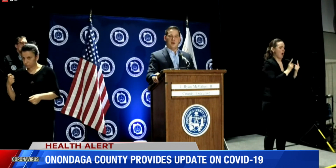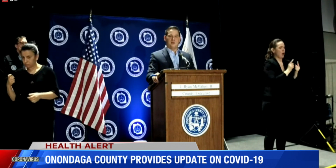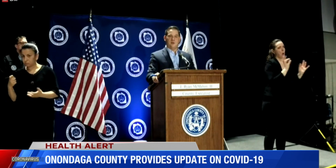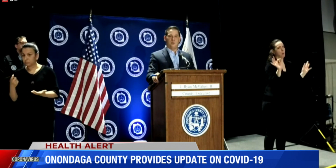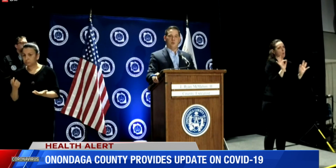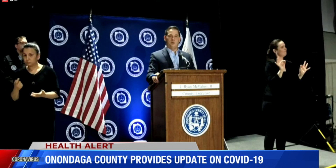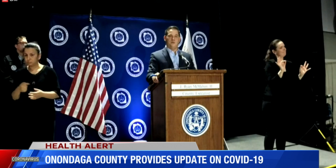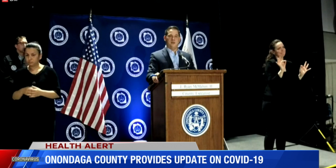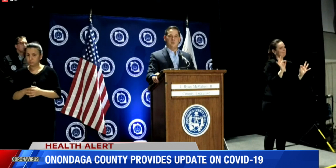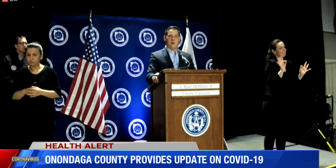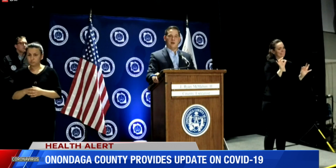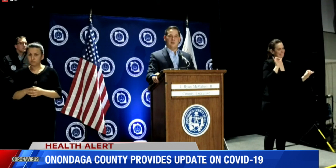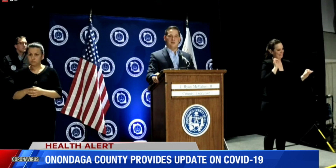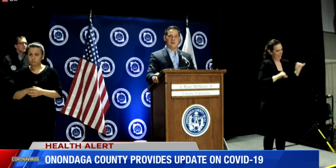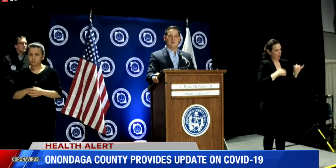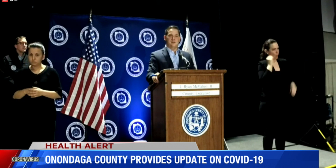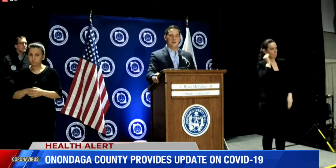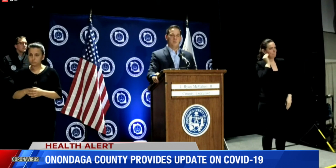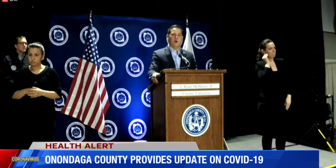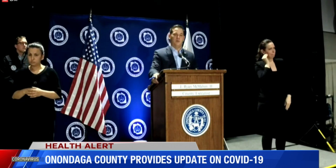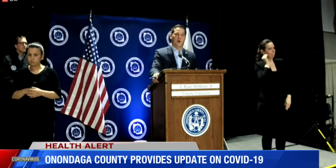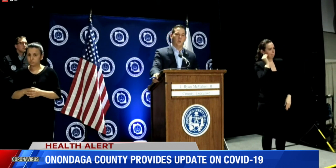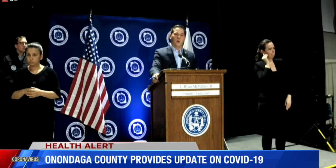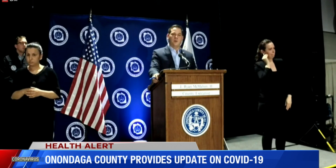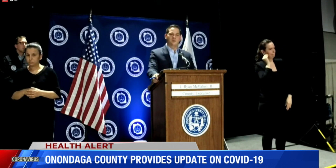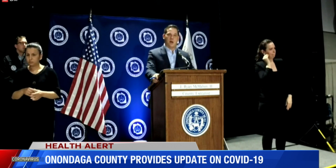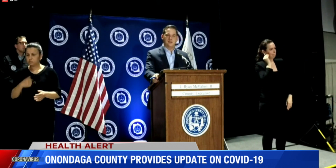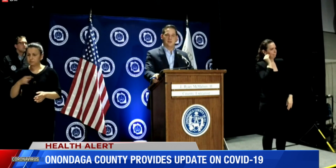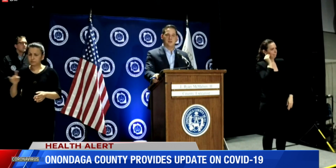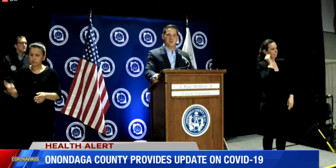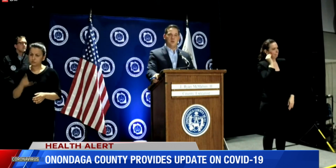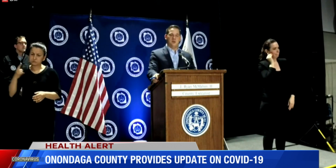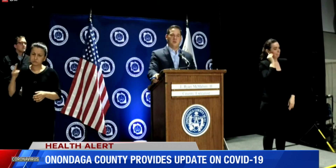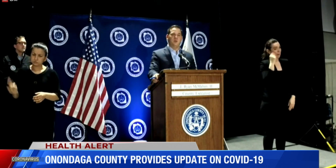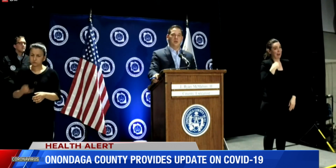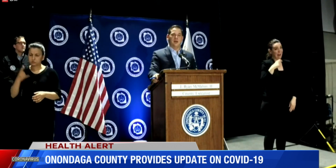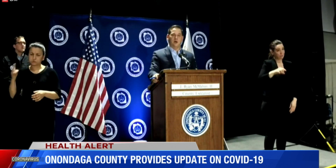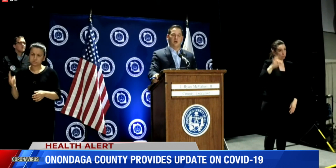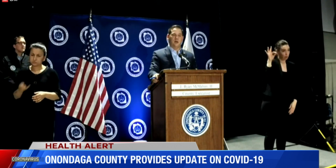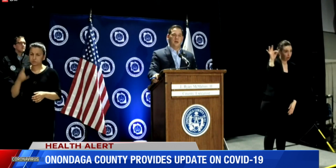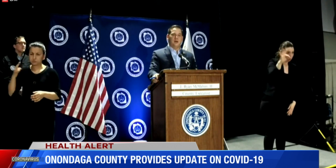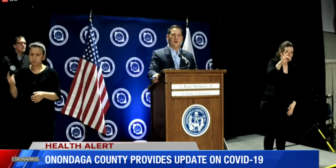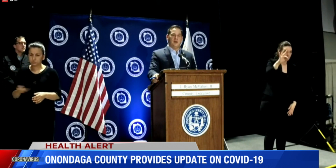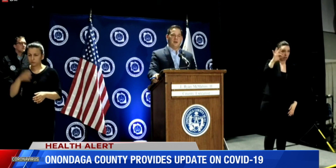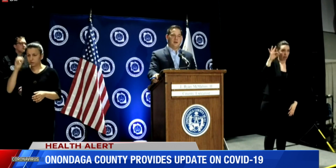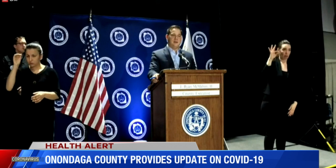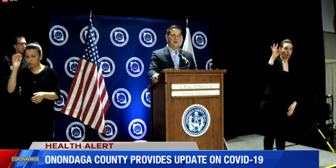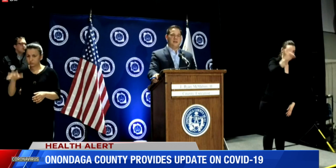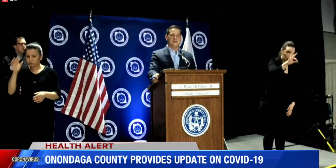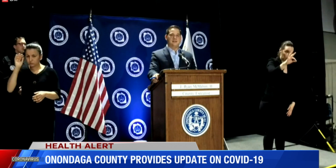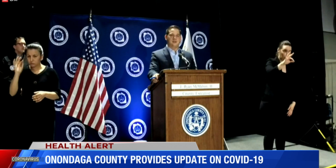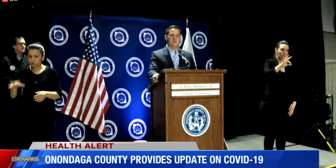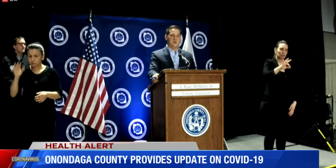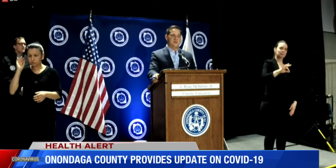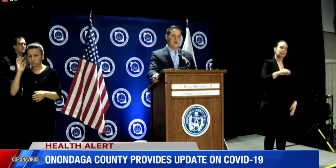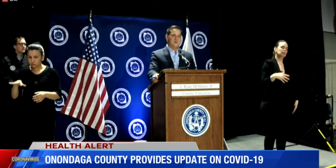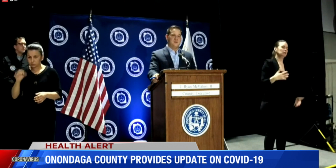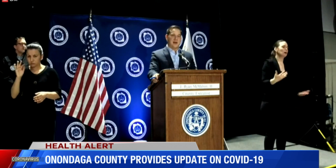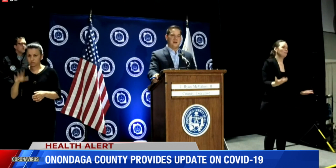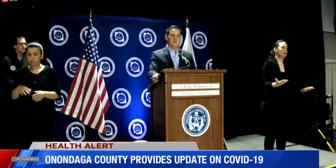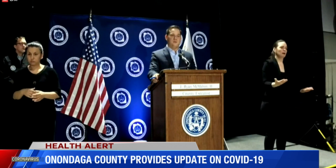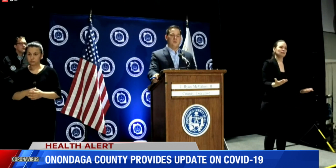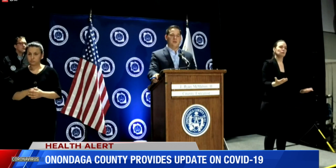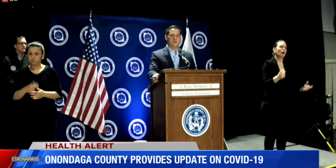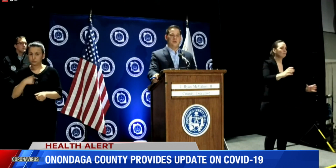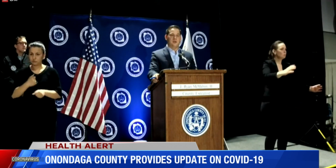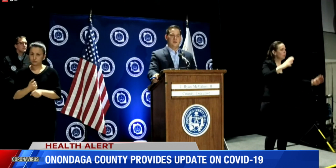We'll talk till we're blue in the face about it, because that's part of our role in this process, is to be a communicator and then to make decisions based off of